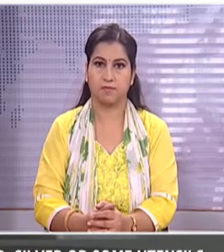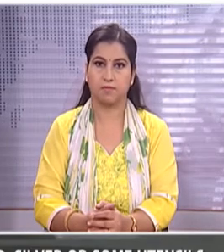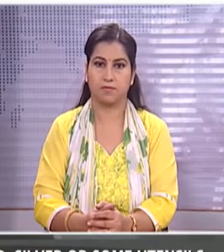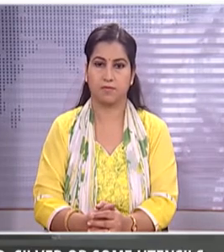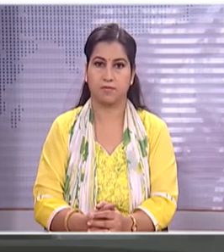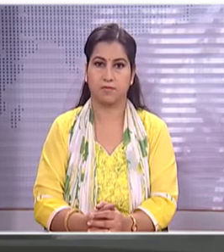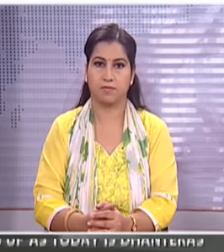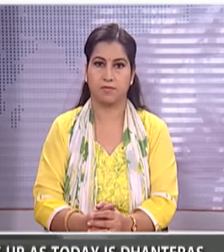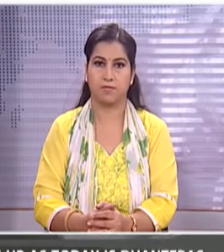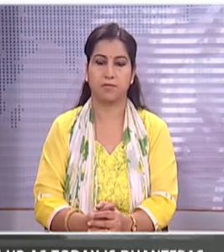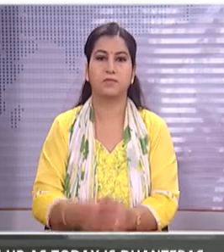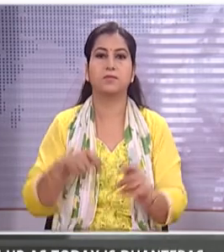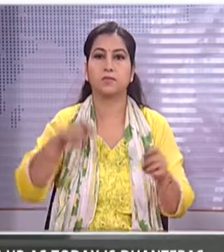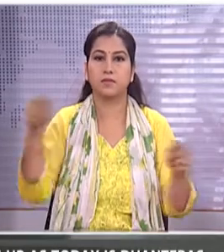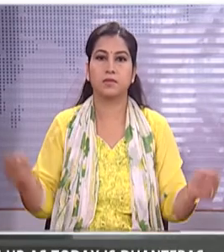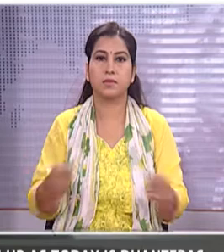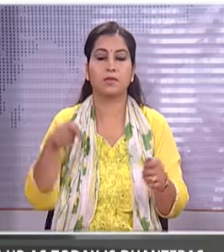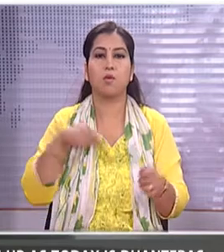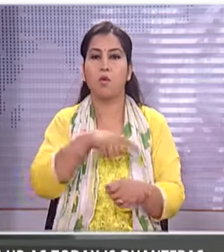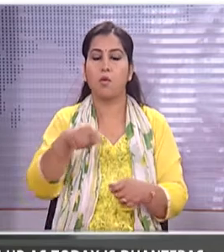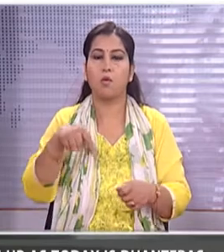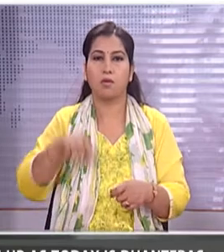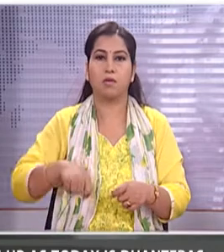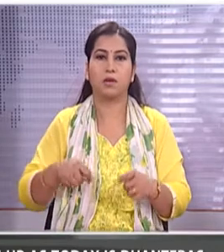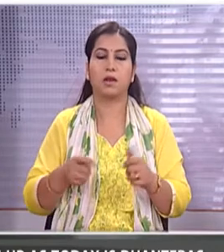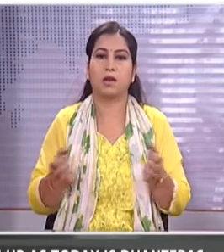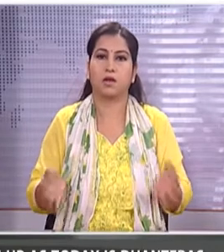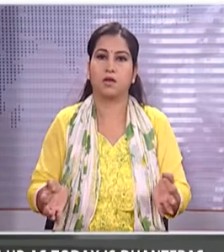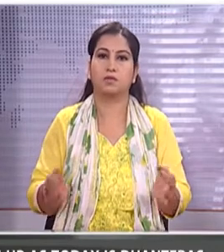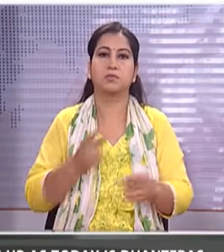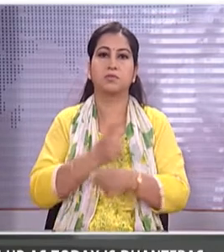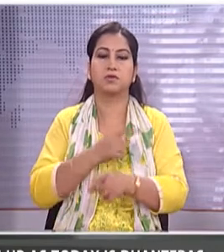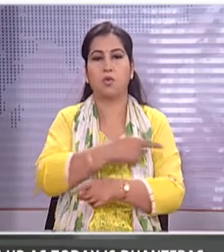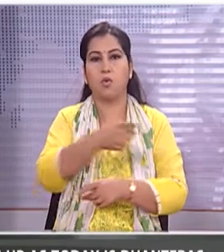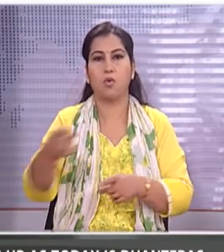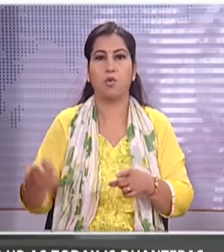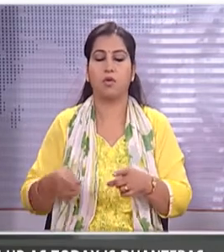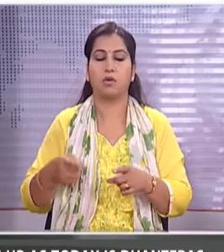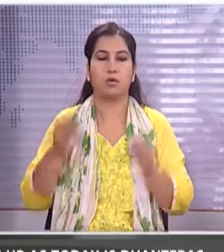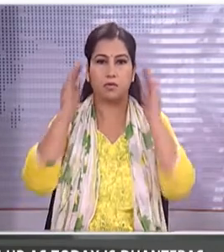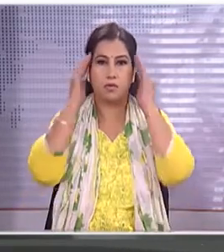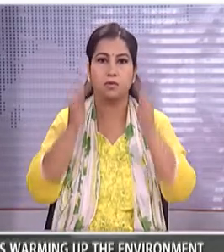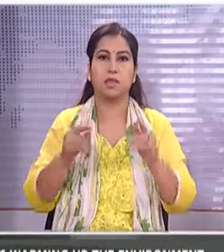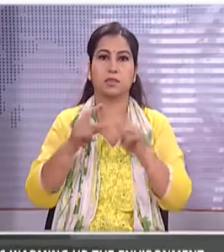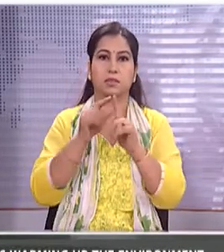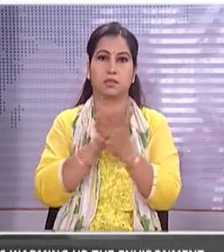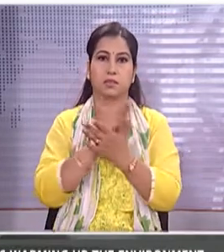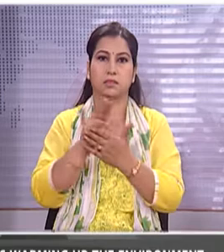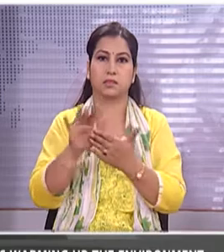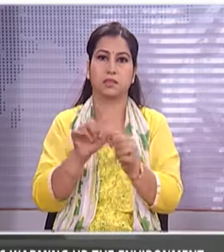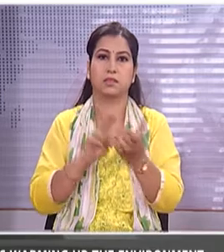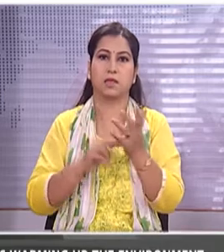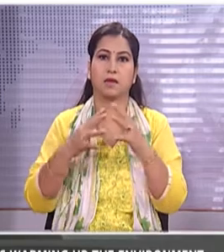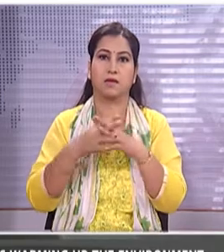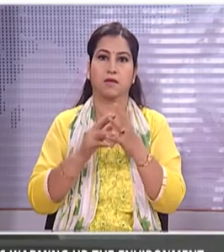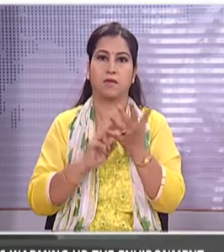God. The day is dedicated to the originator of Ayurveda and the teacher of all physicians, Dhanvantari. People generally